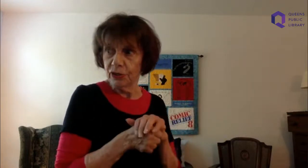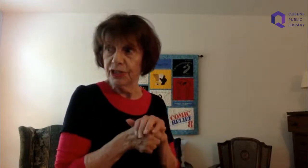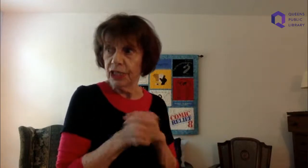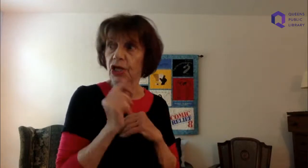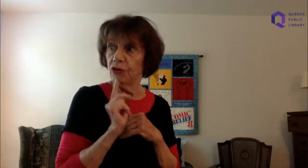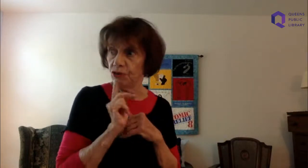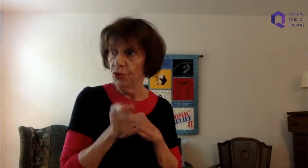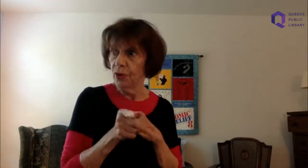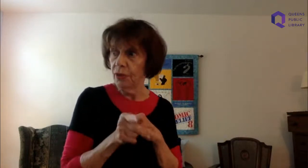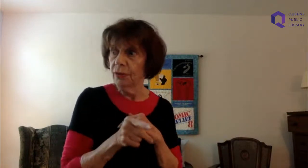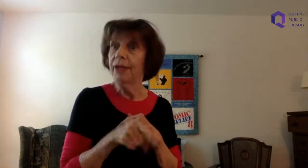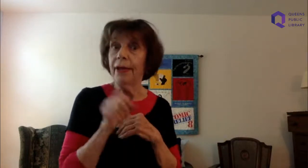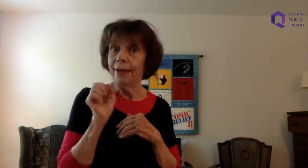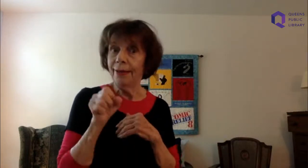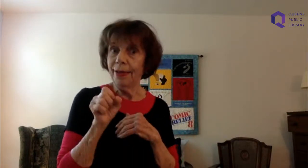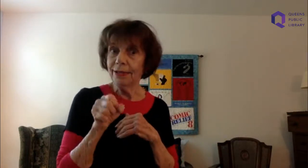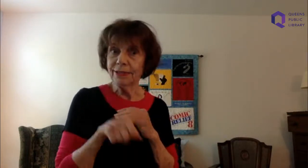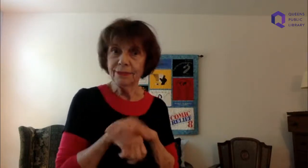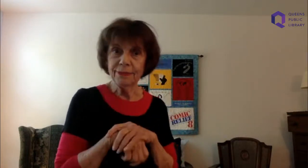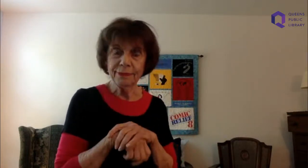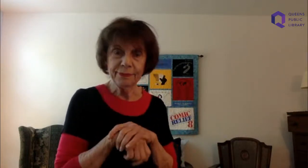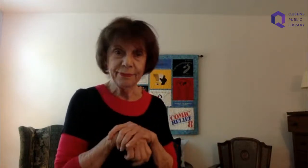Turtle said, are you sure? Yes.